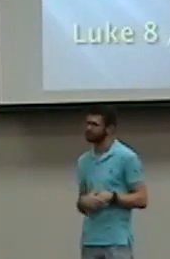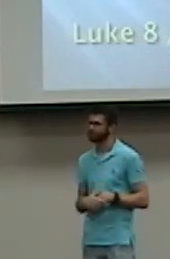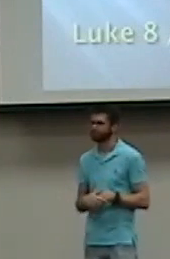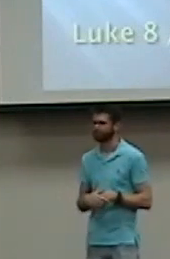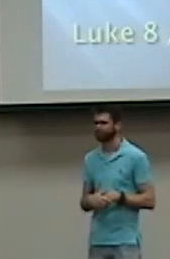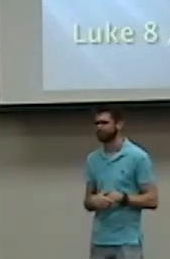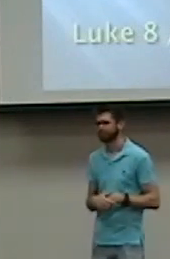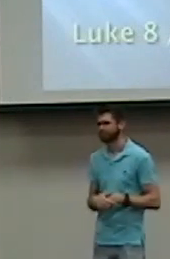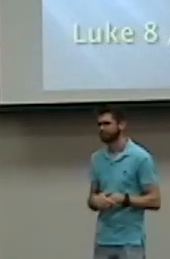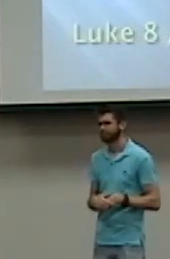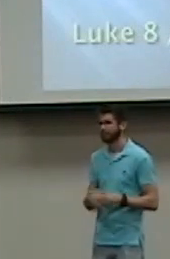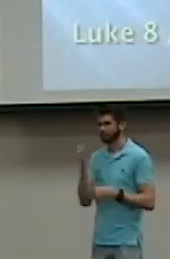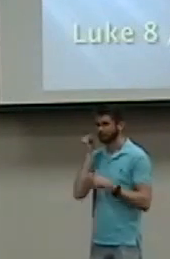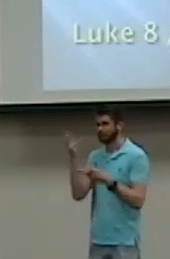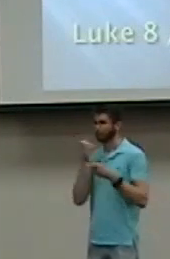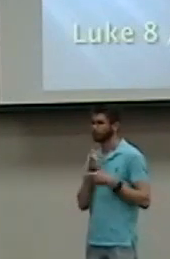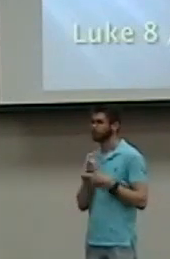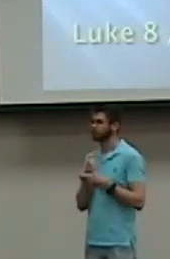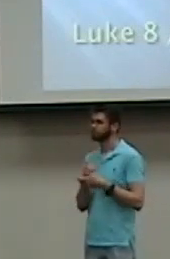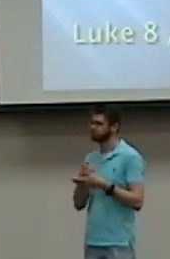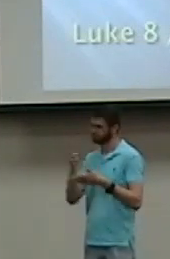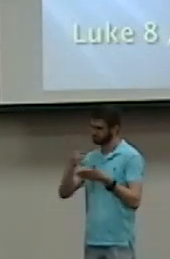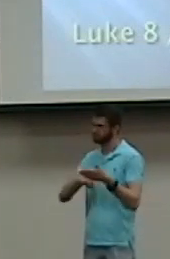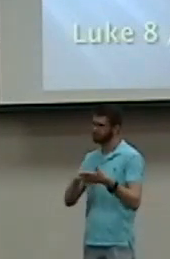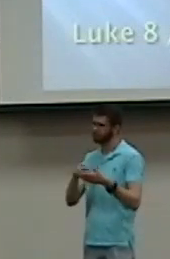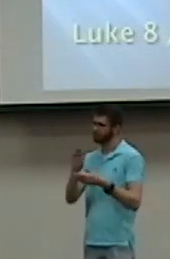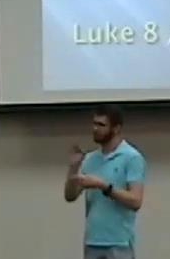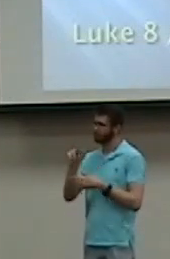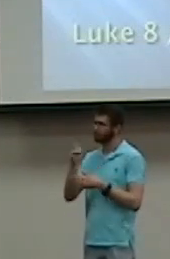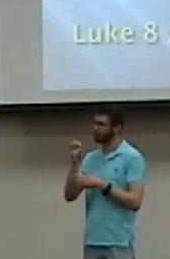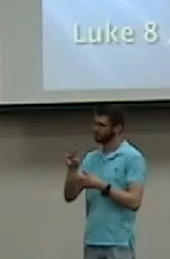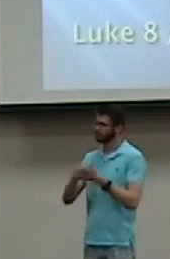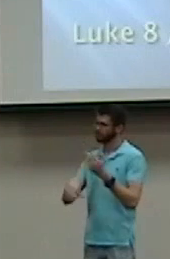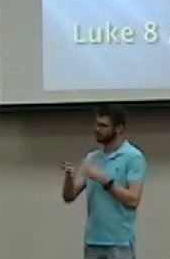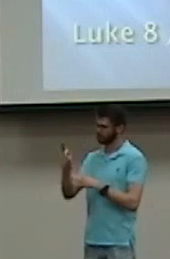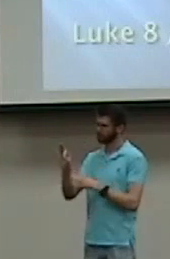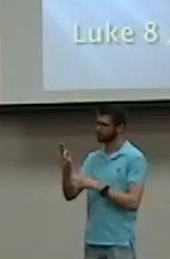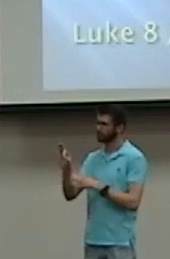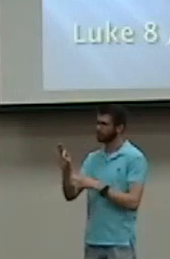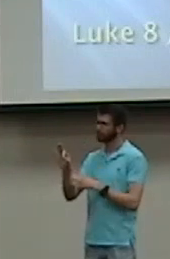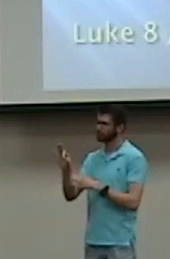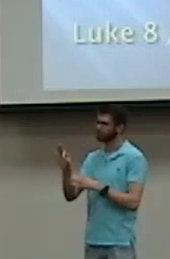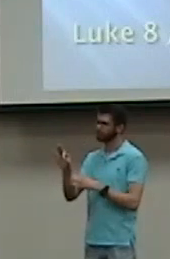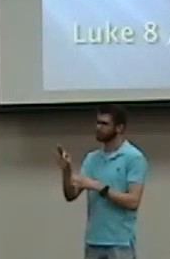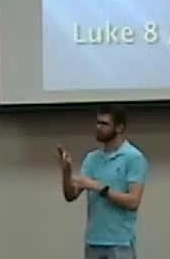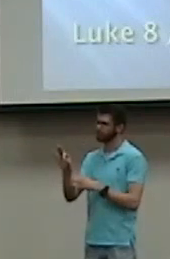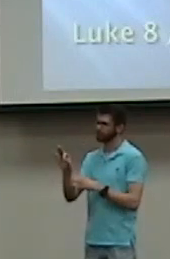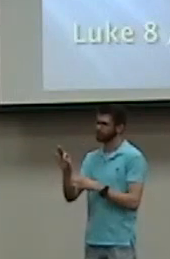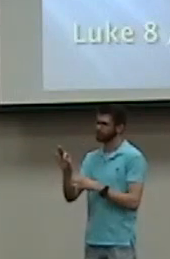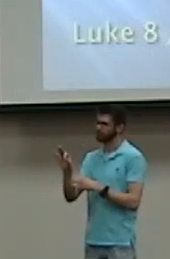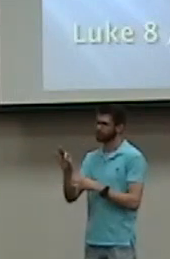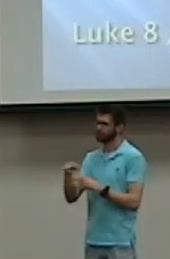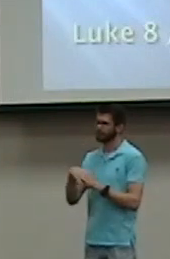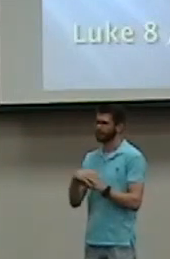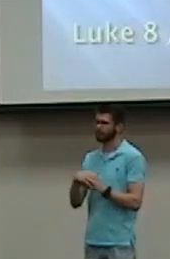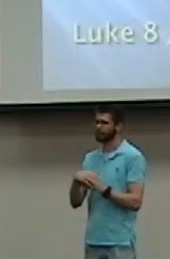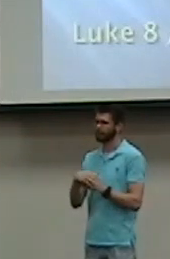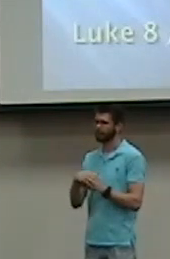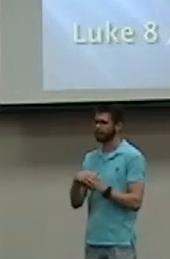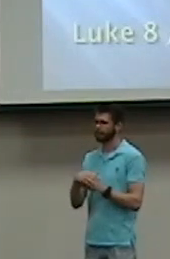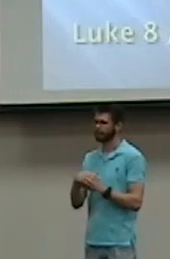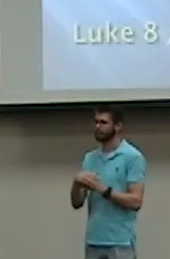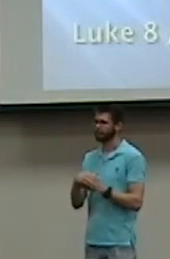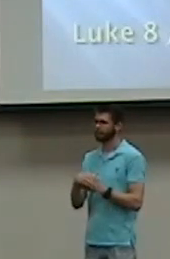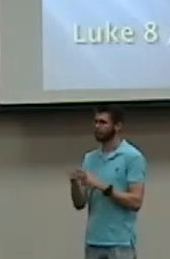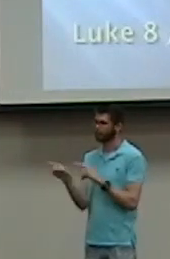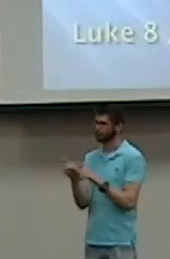If you want to follow along, Matthew 9 will be the Cliff Notes version for those of you who want to get through it quickly. The extended edition is